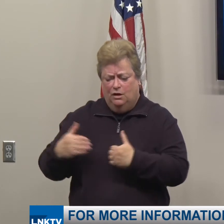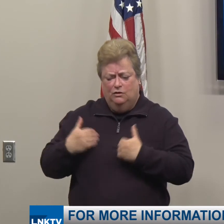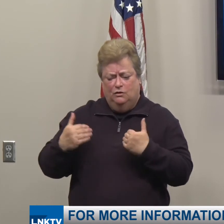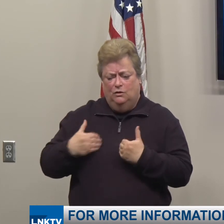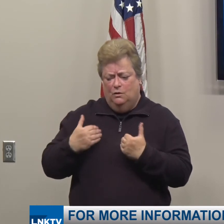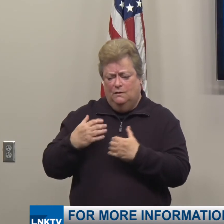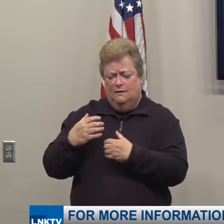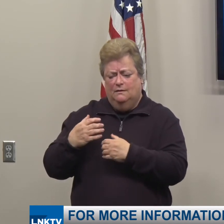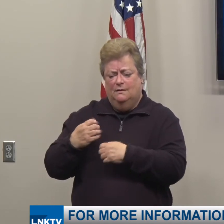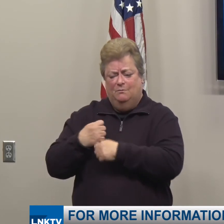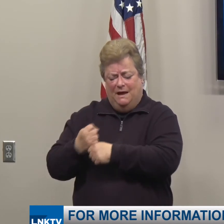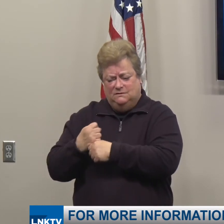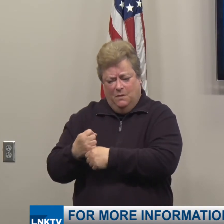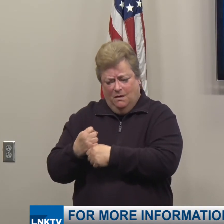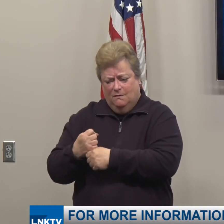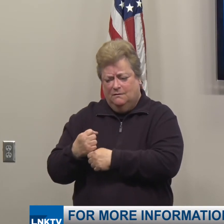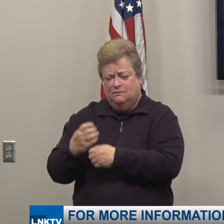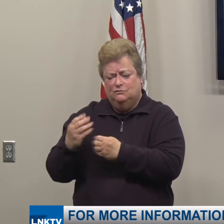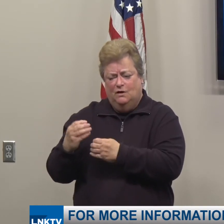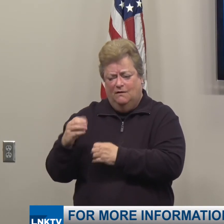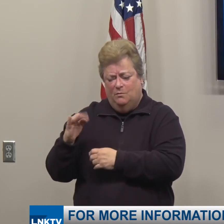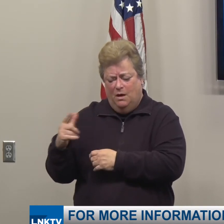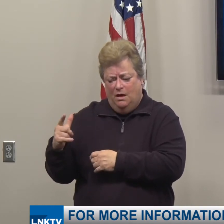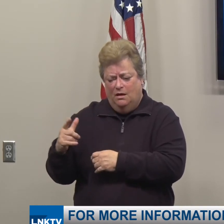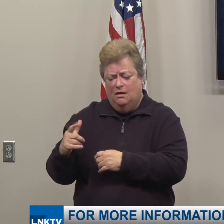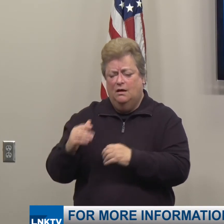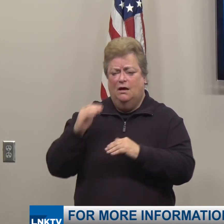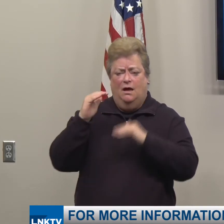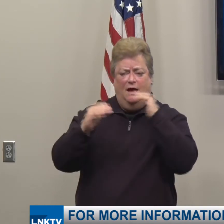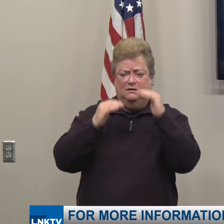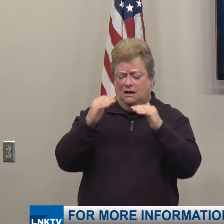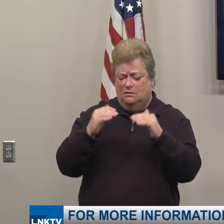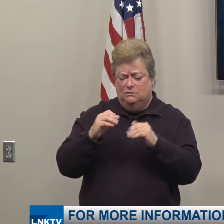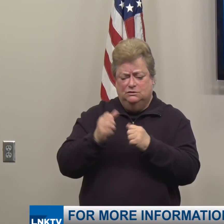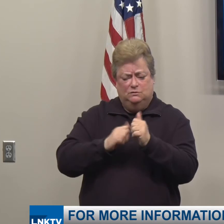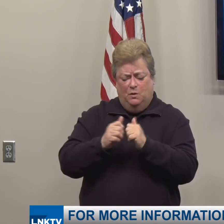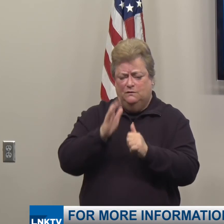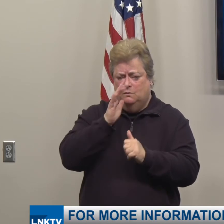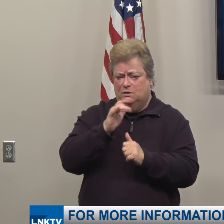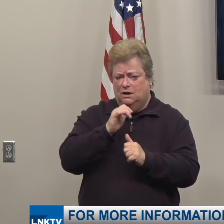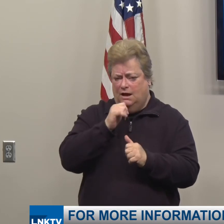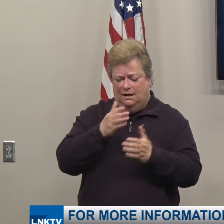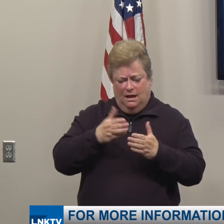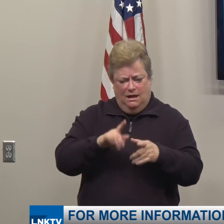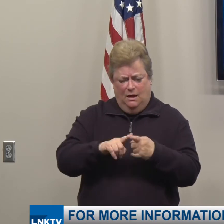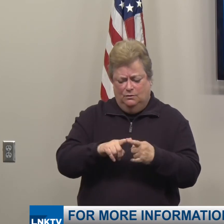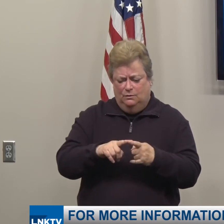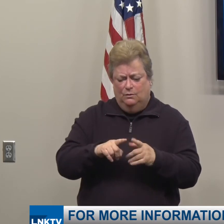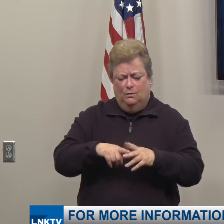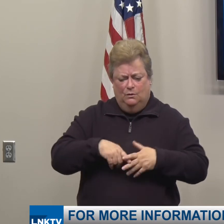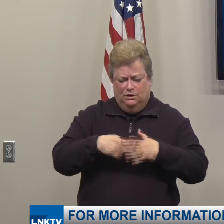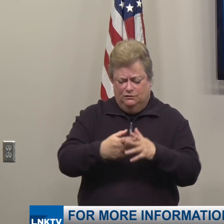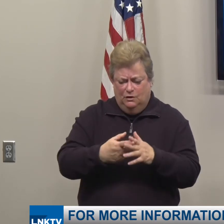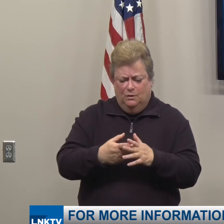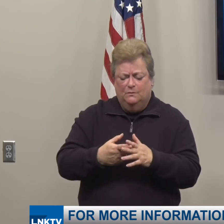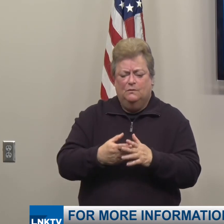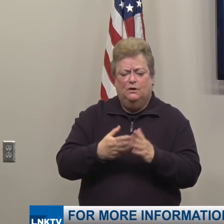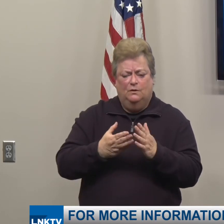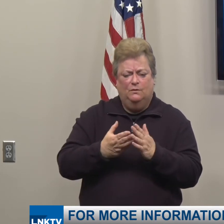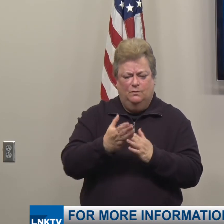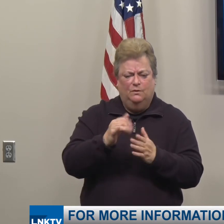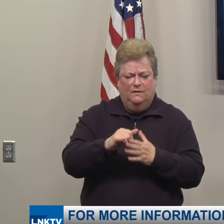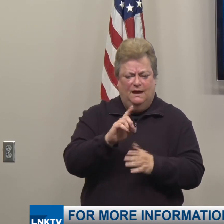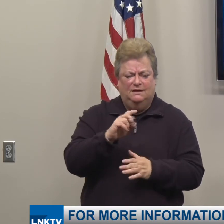or softball. Our understanding, though, is that adult sports will not be allowed to resume through the state directed health measure.